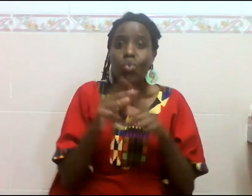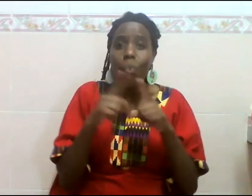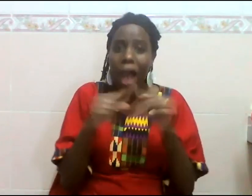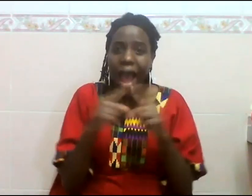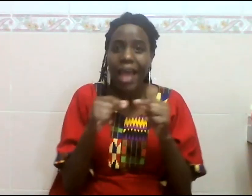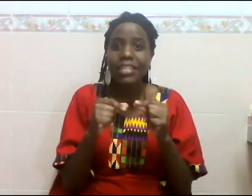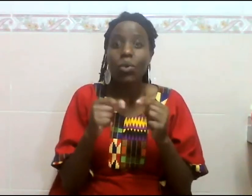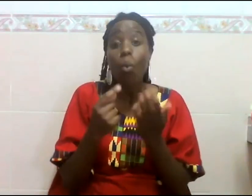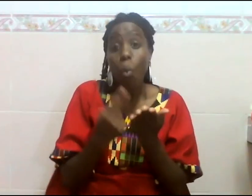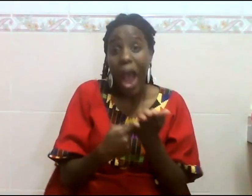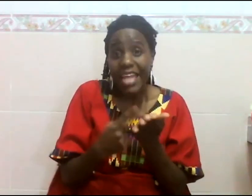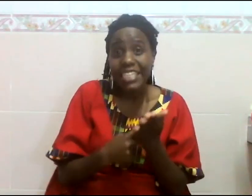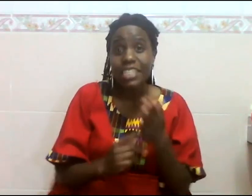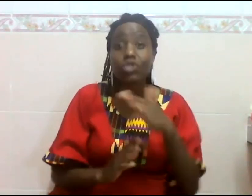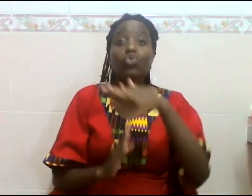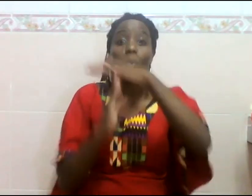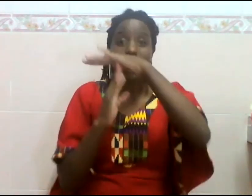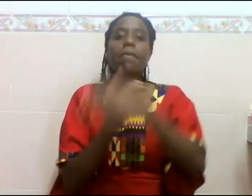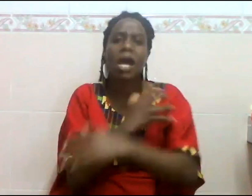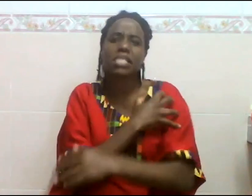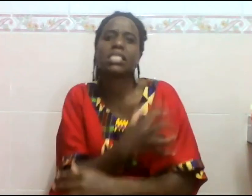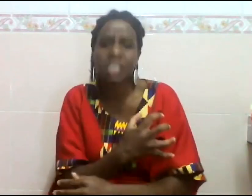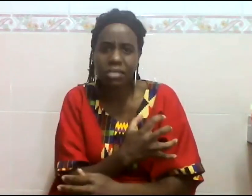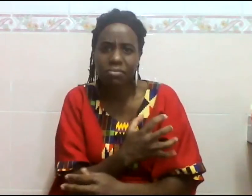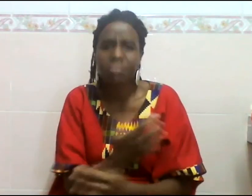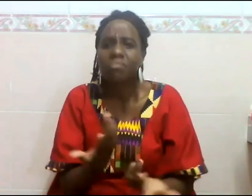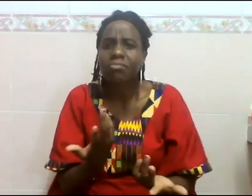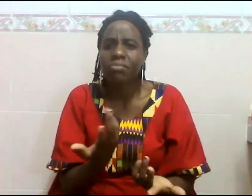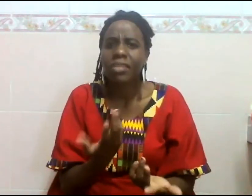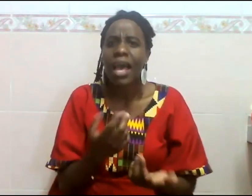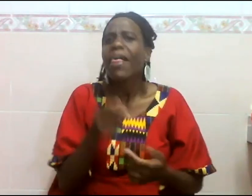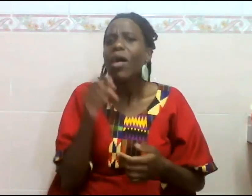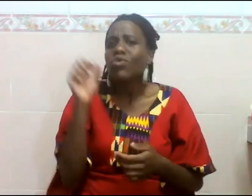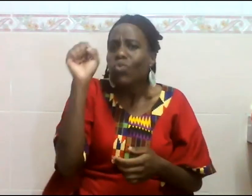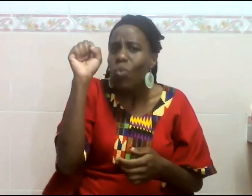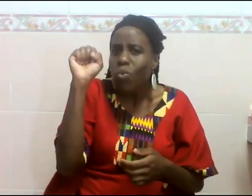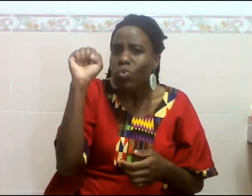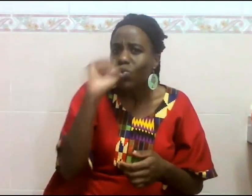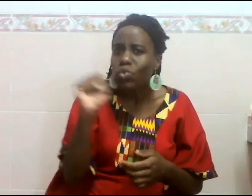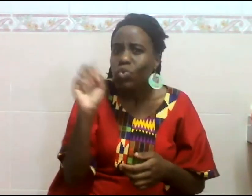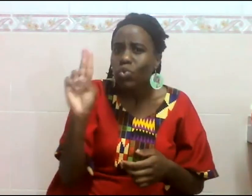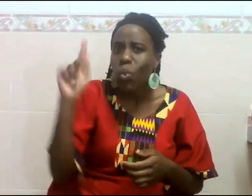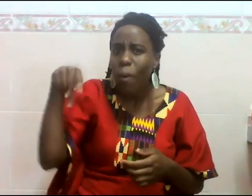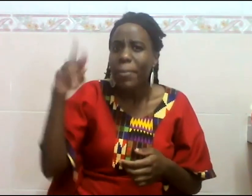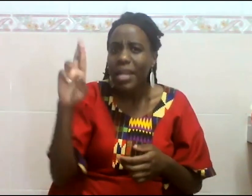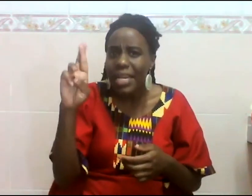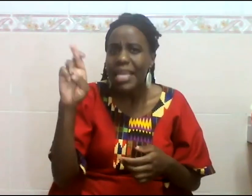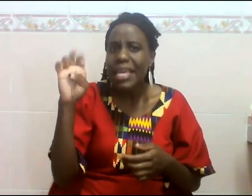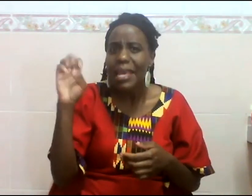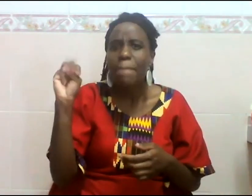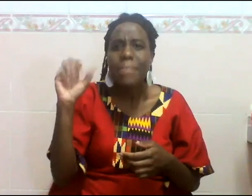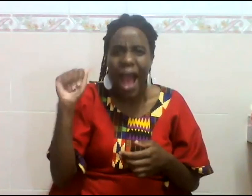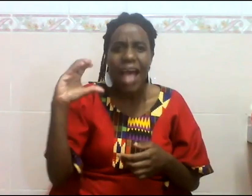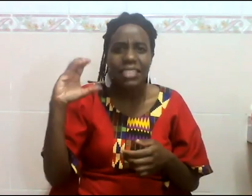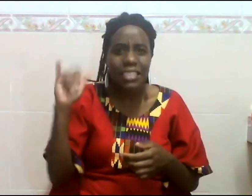as we have been using it quite much to describe the centrality of like how white is always the norm, and